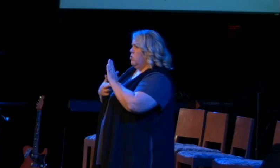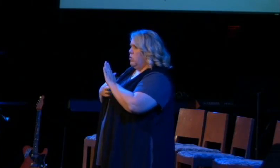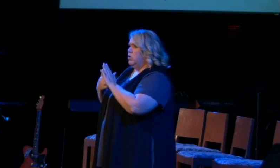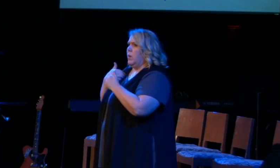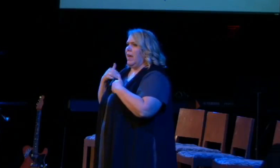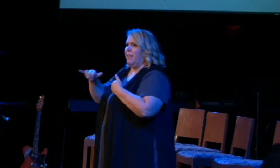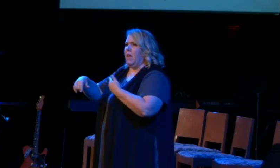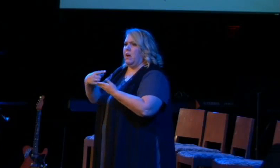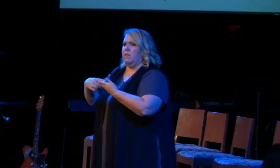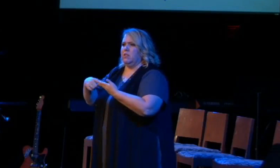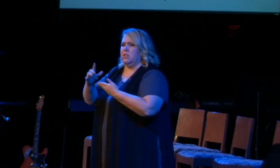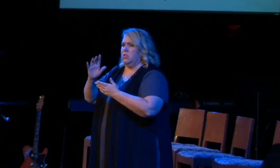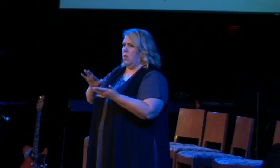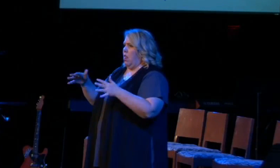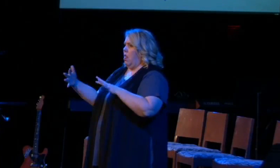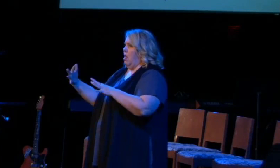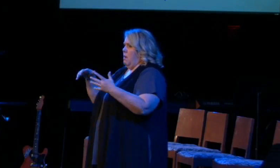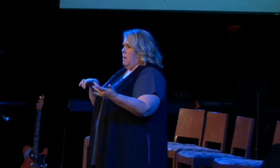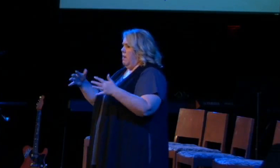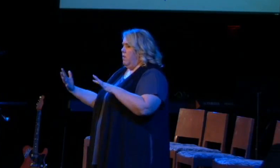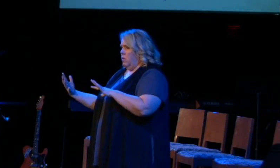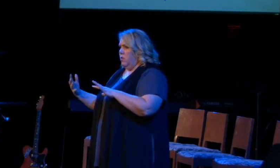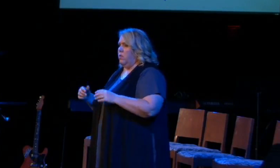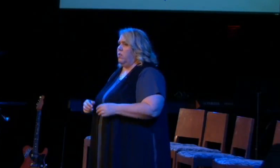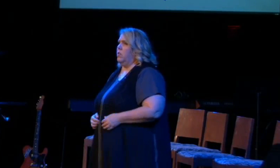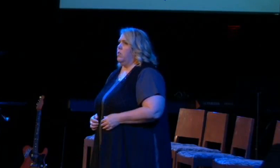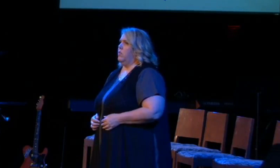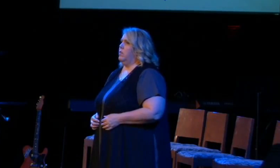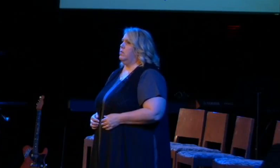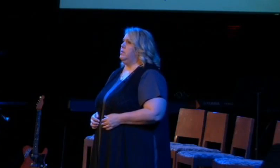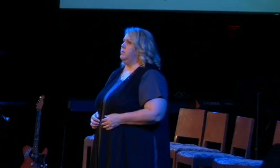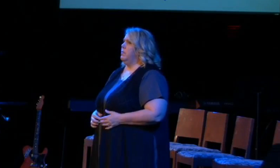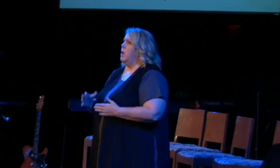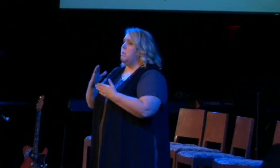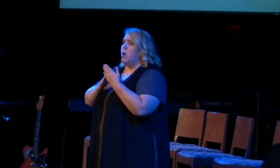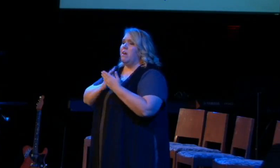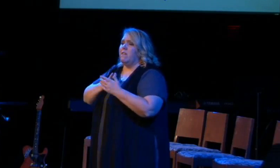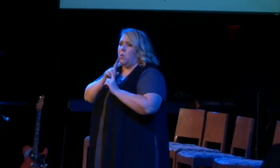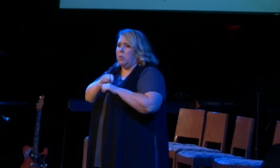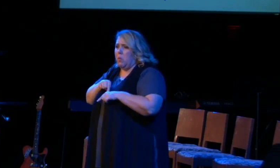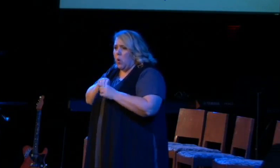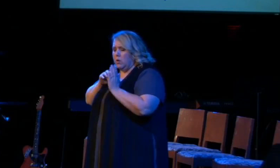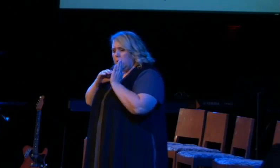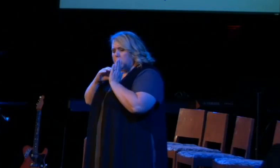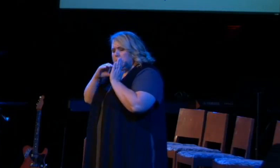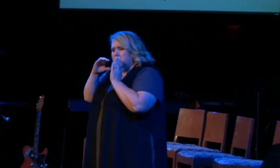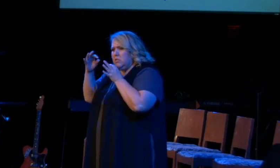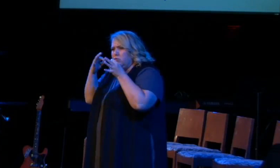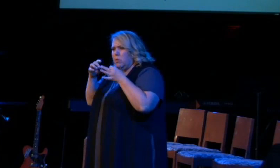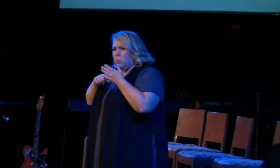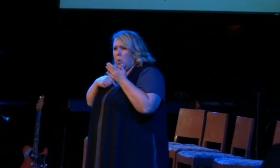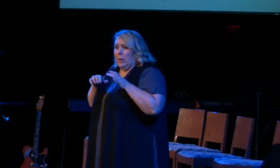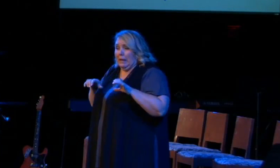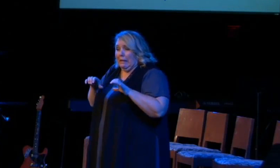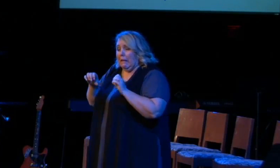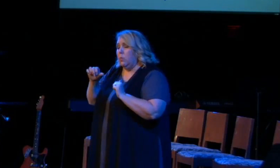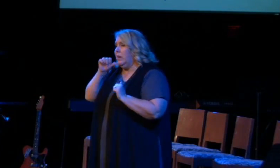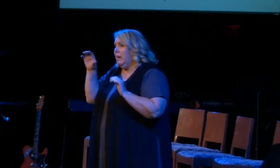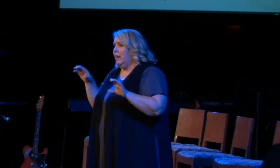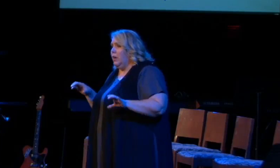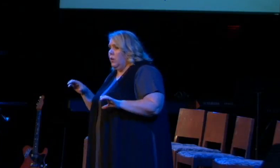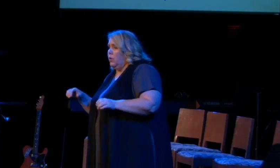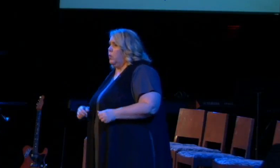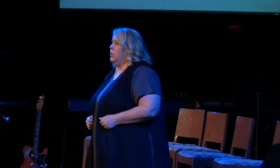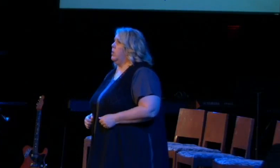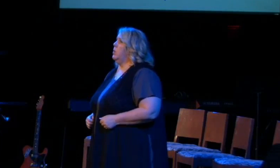had that conversation back and forth. There's a small bit of our report that describes what we did and didn't do on that.